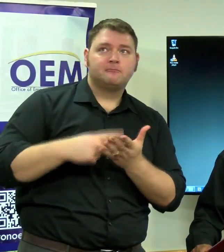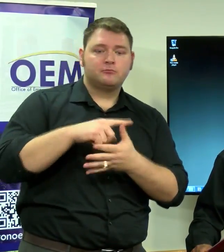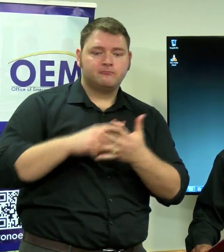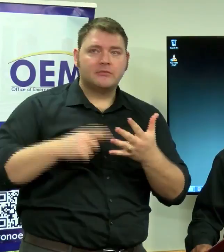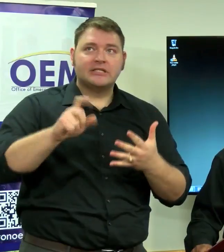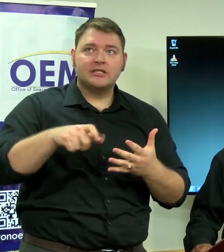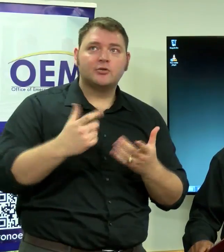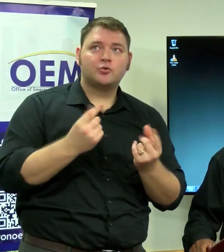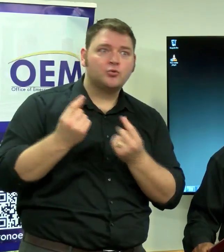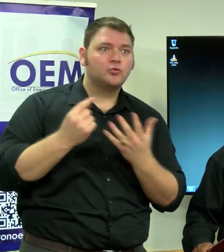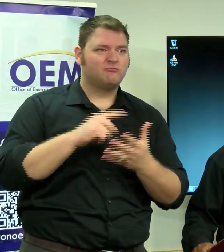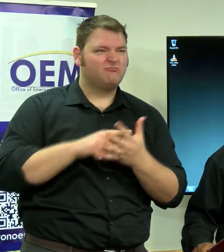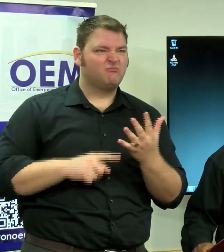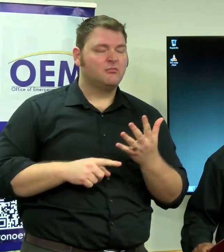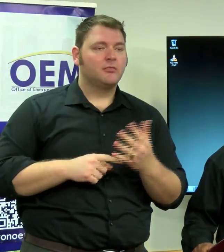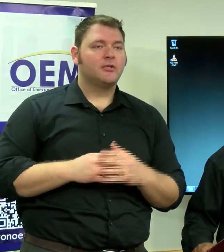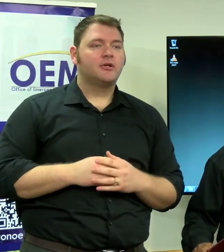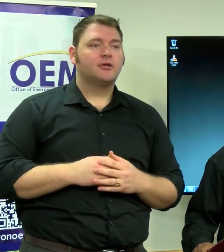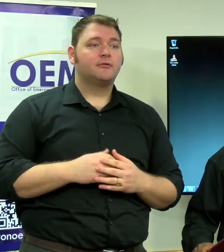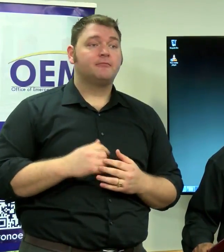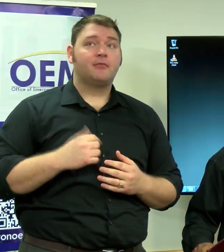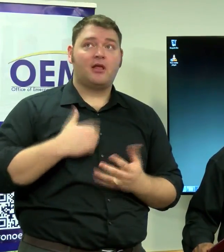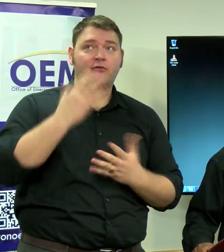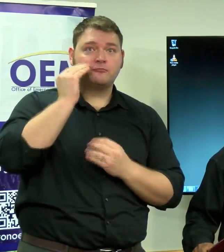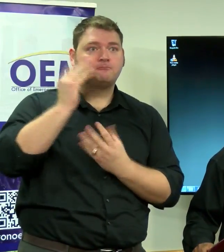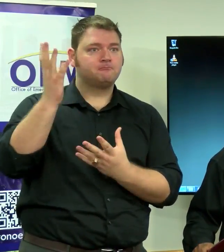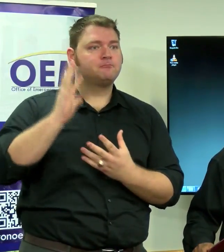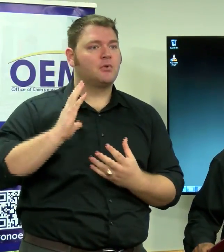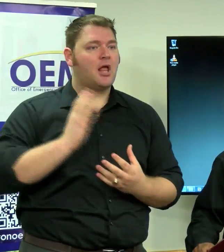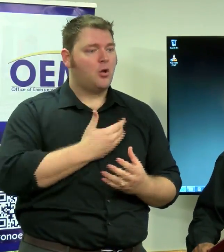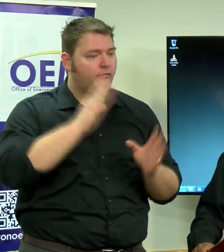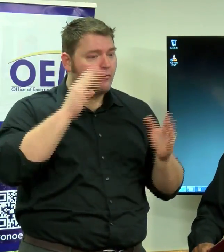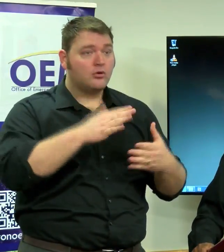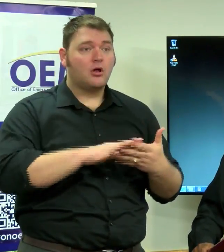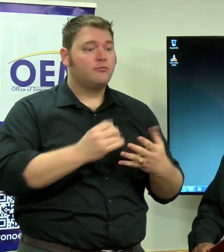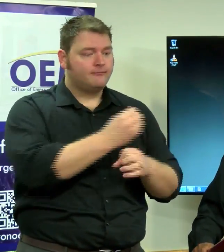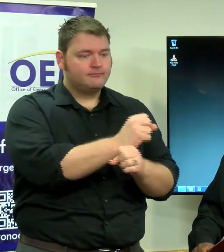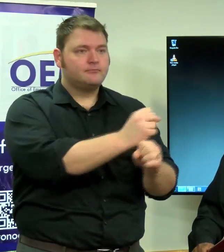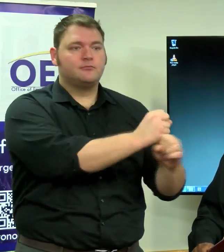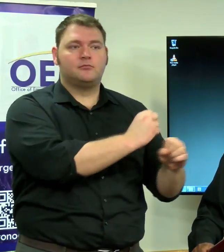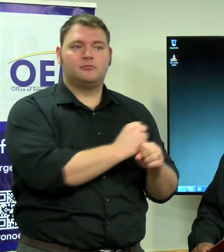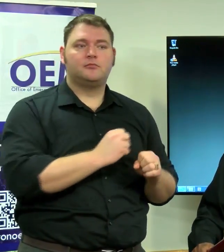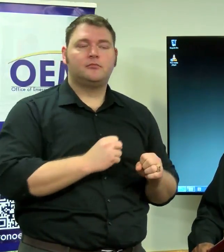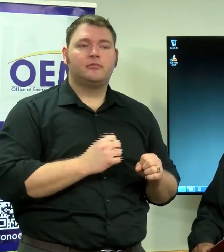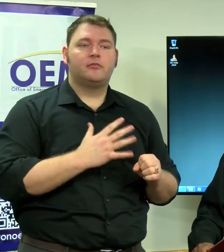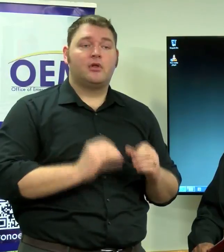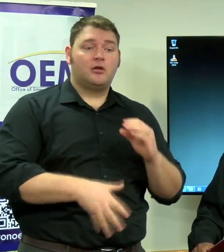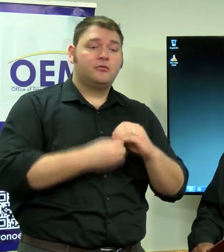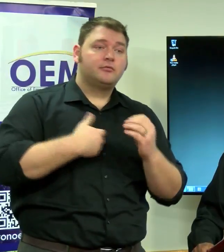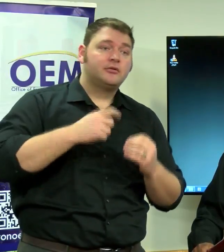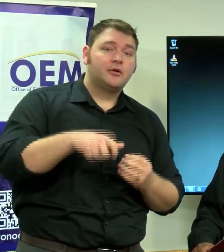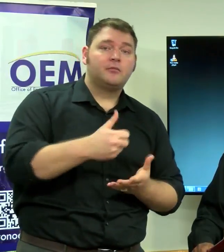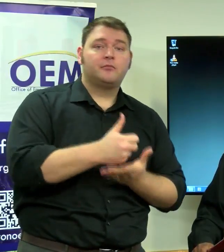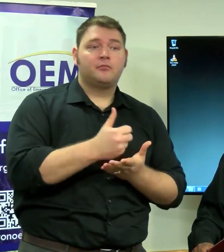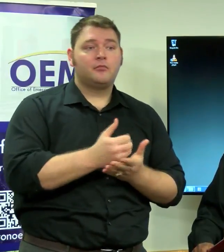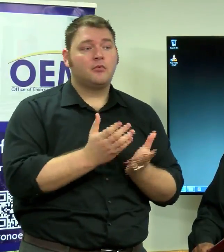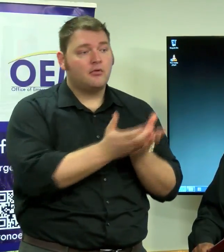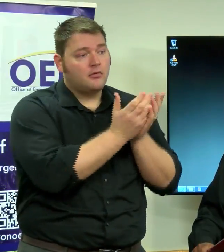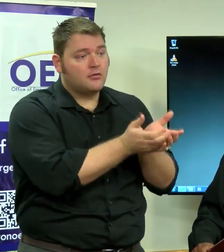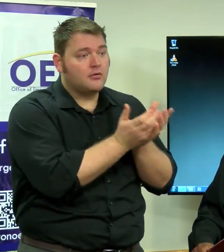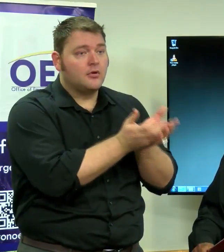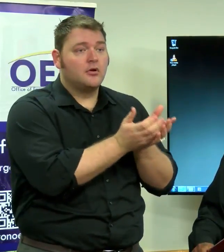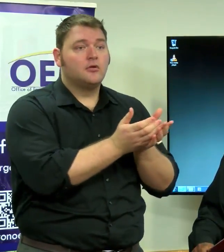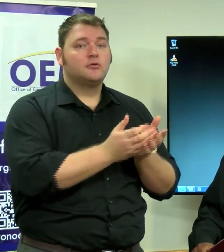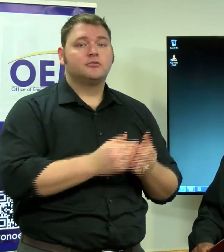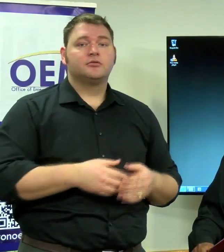what I indicated to him, our focus was certainly on rescue and the need for additional assets, high water